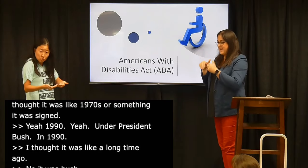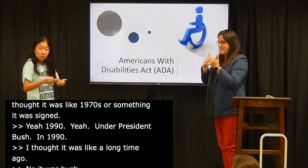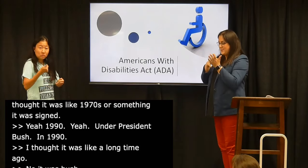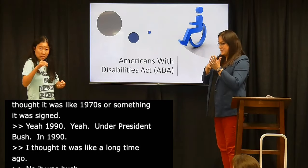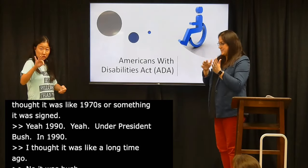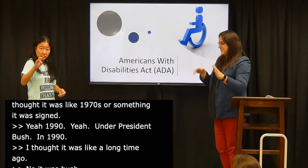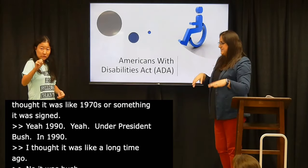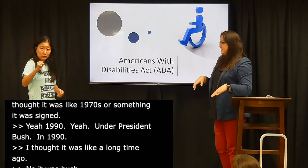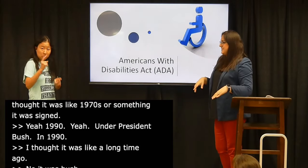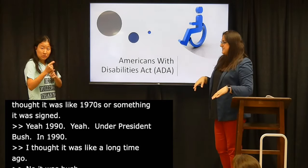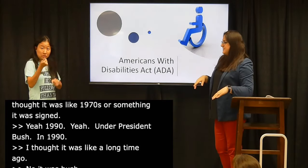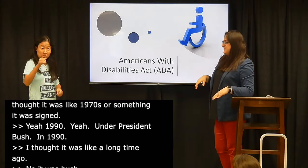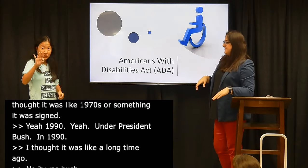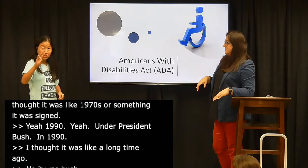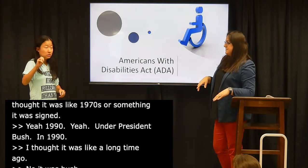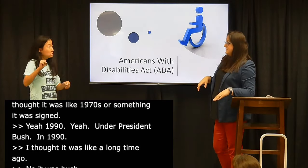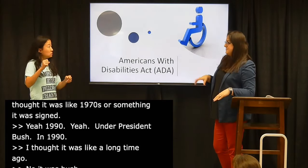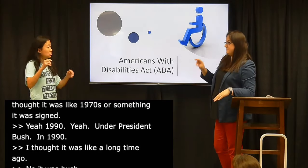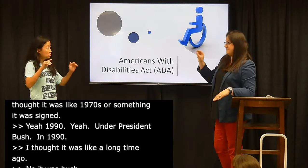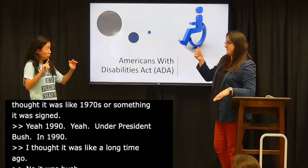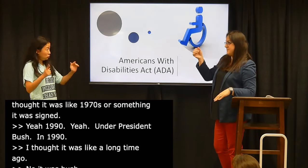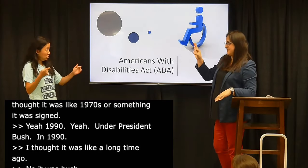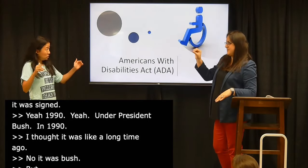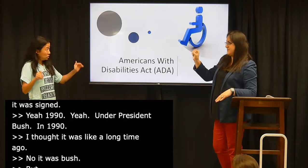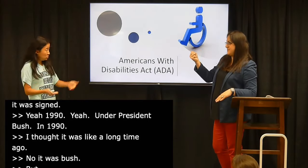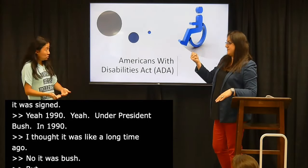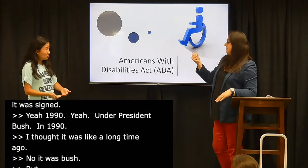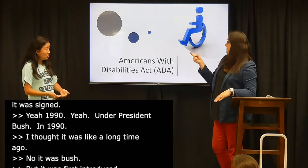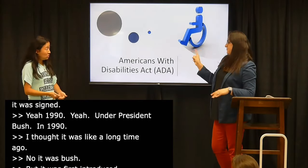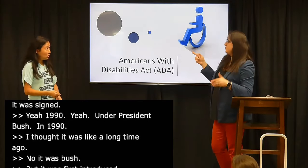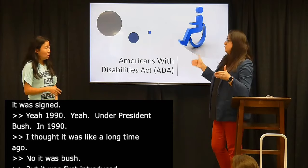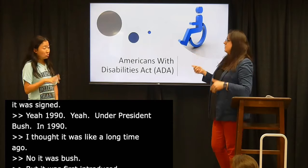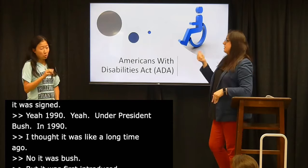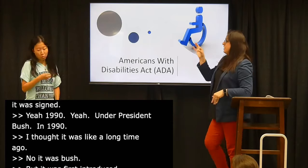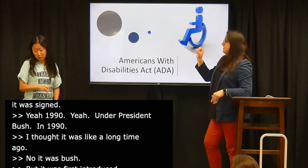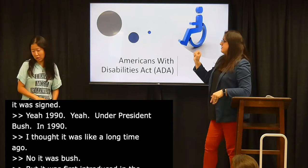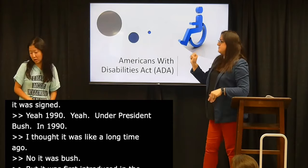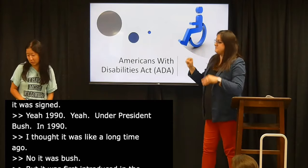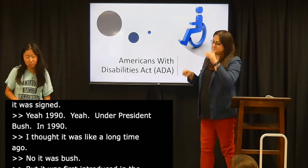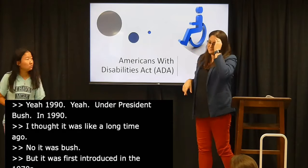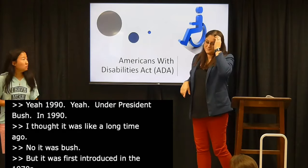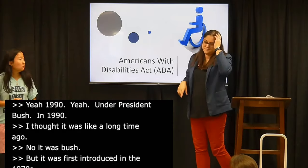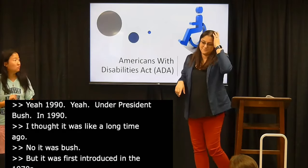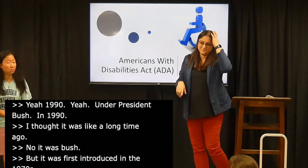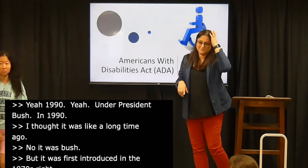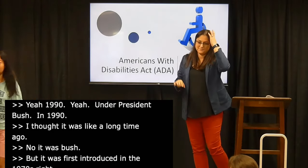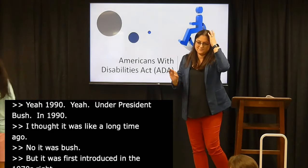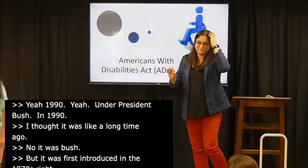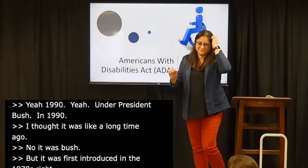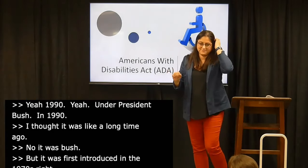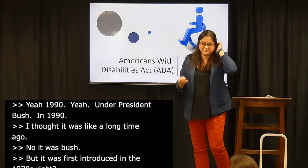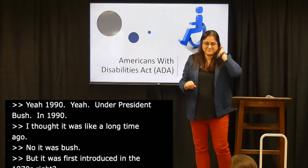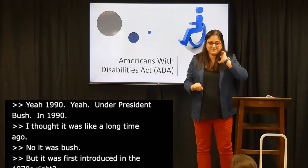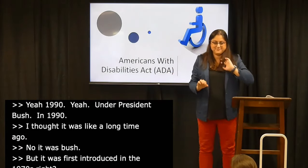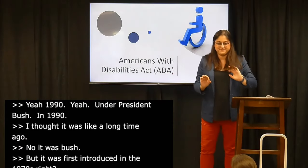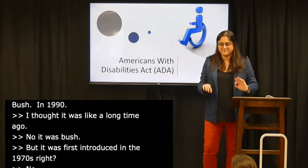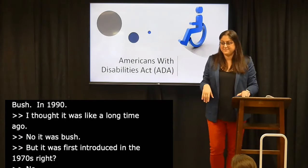But it was first introduced in the 1970s, right? Nope, 1990.